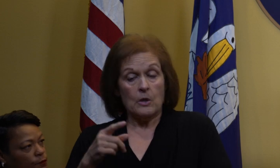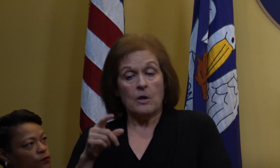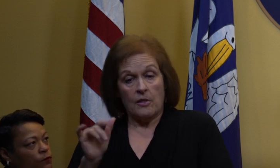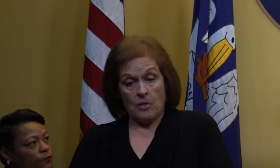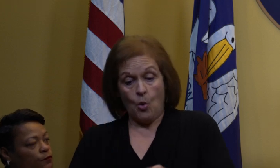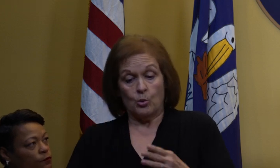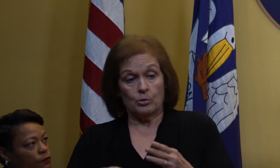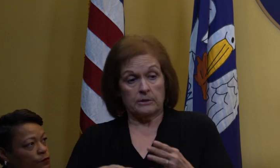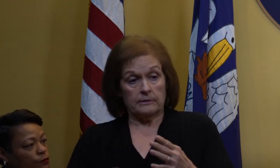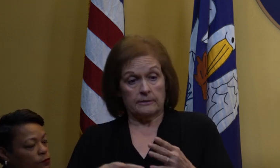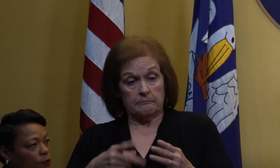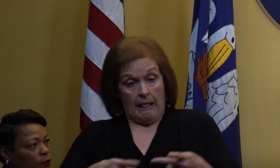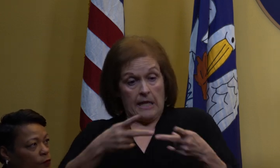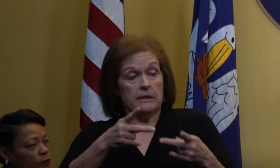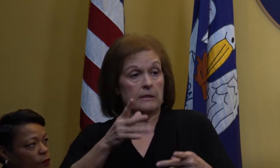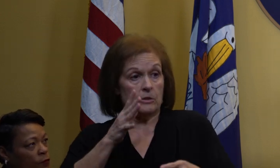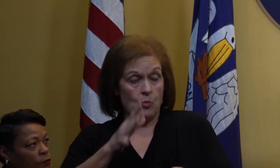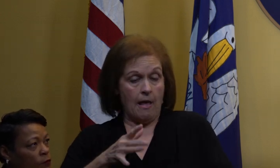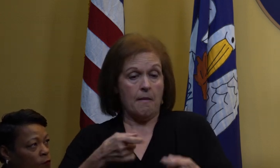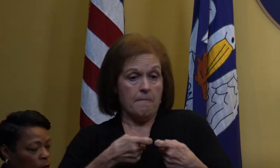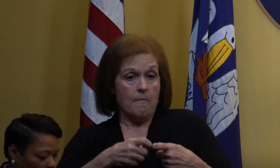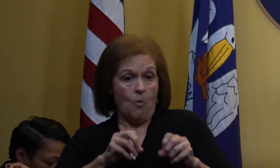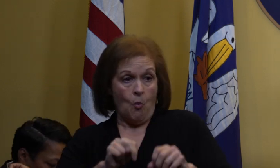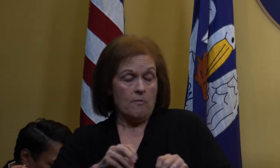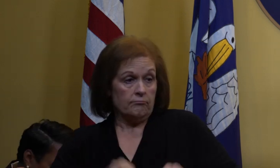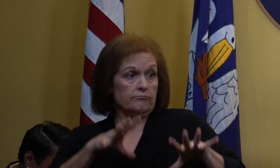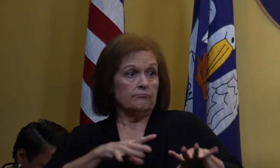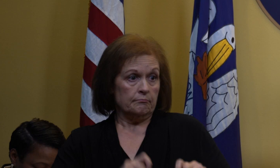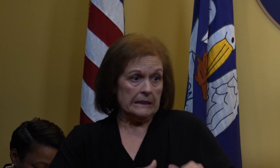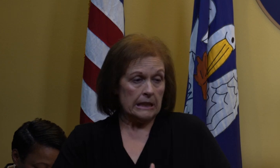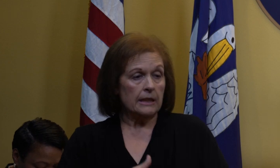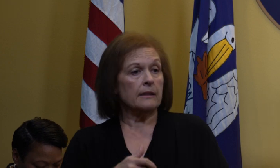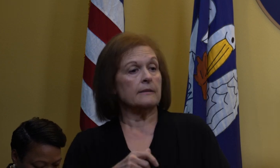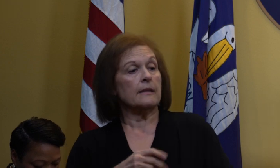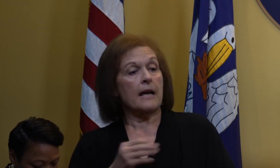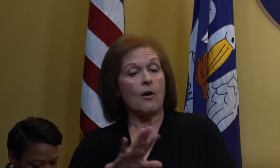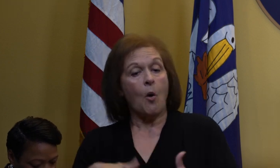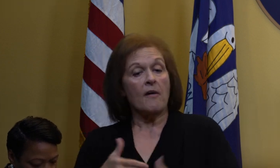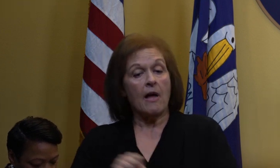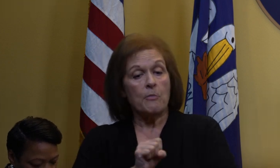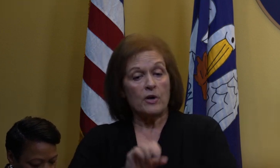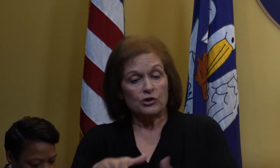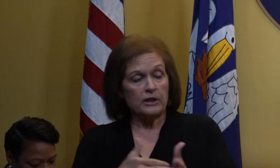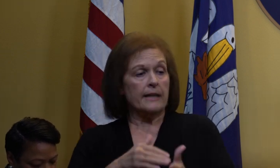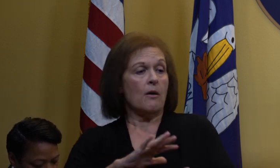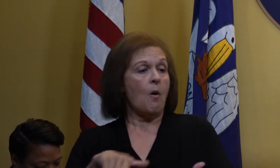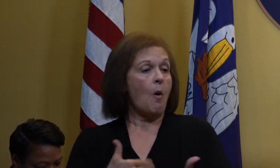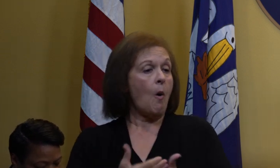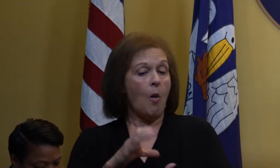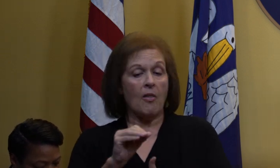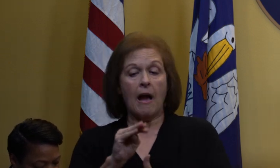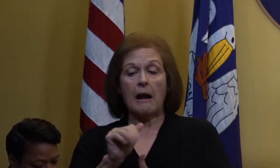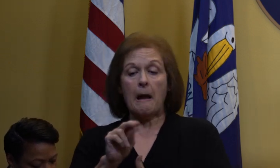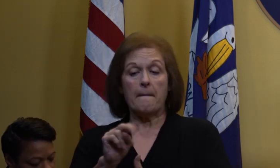prioritized to be restored with power as soon as possible. And Entergy is going to put this in all of their operations center, all of their command rooms,